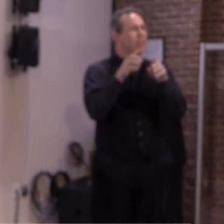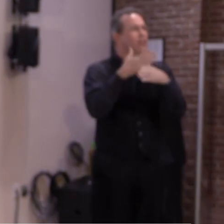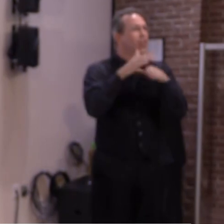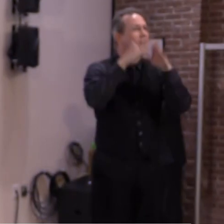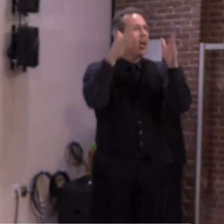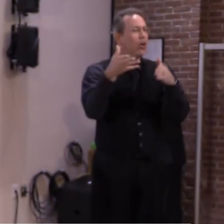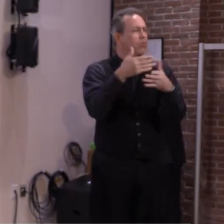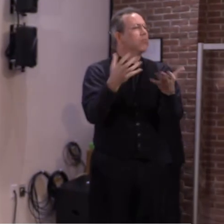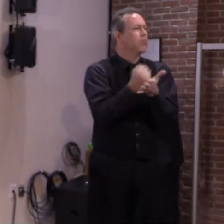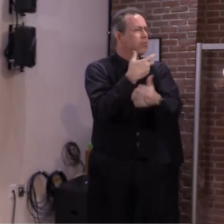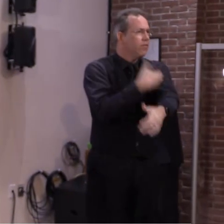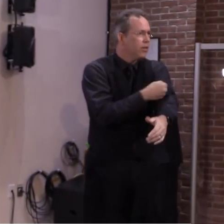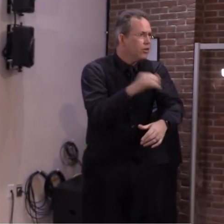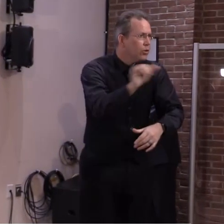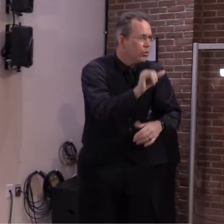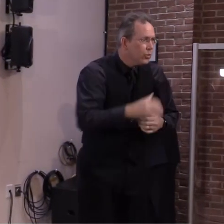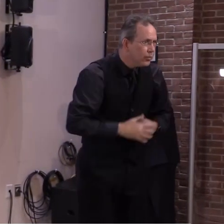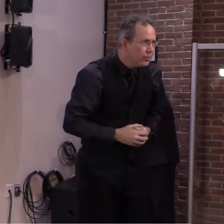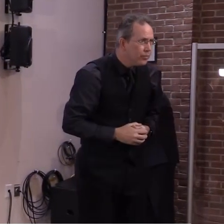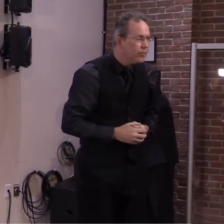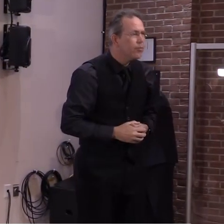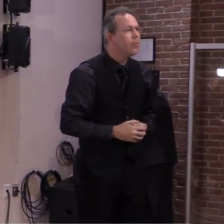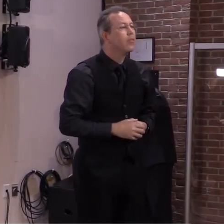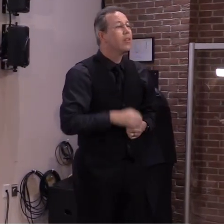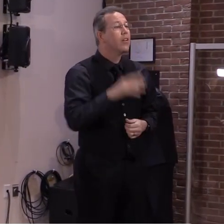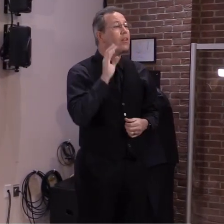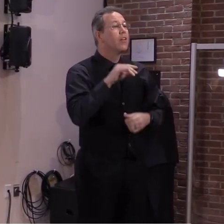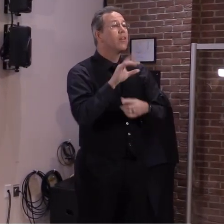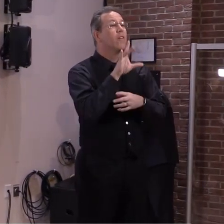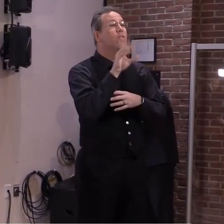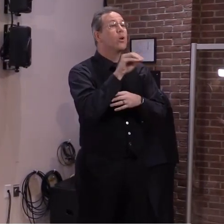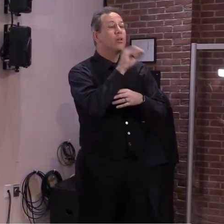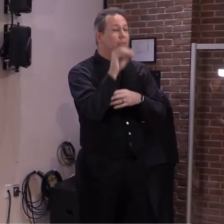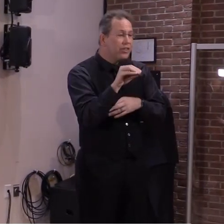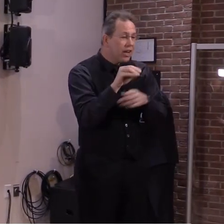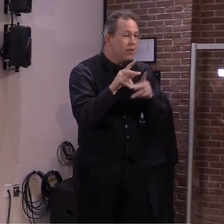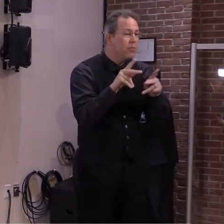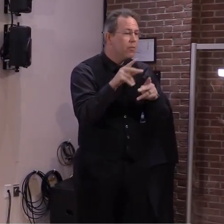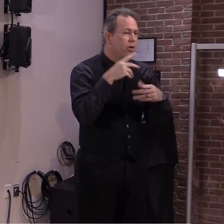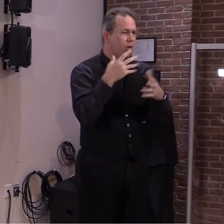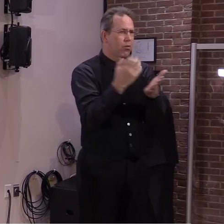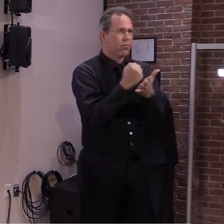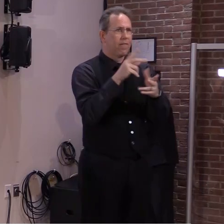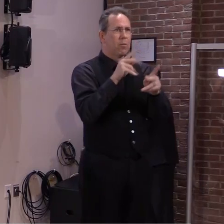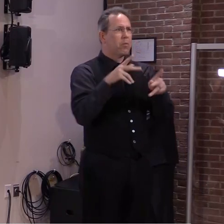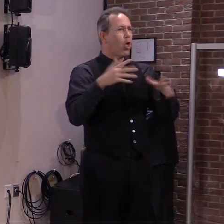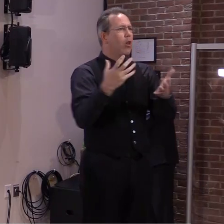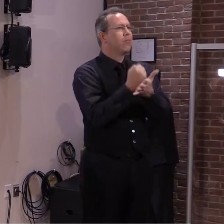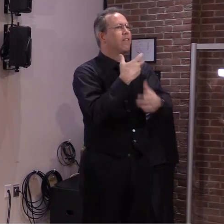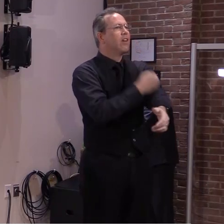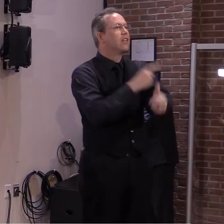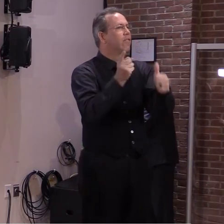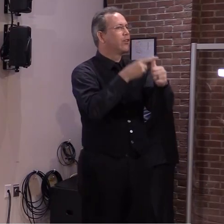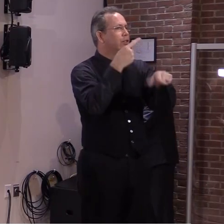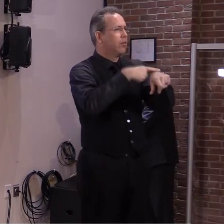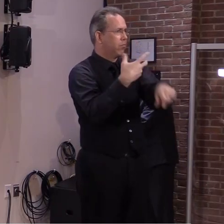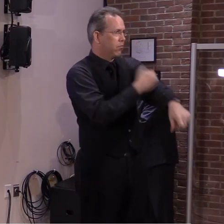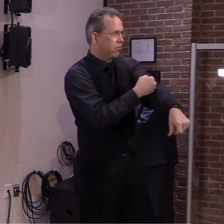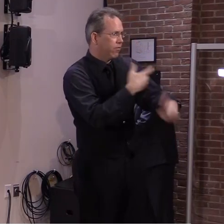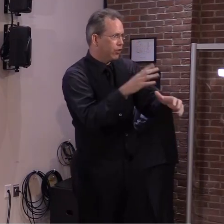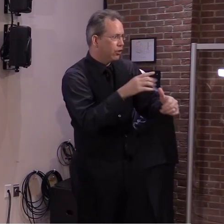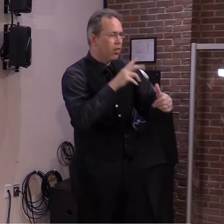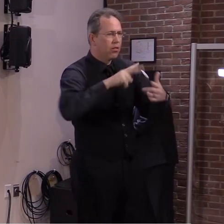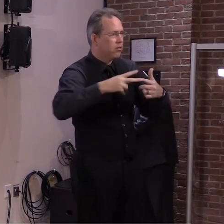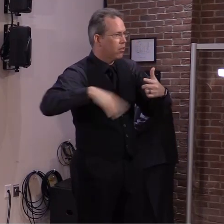all adult Vermonters having received at least one dose, and over 85% of those 65 and older who are at the highest